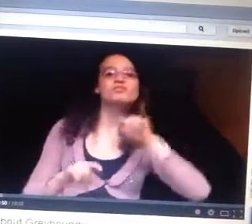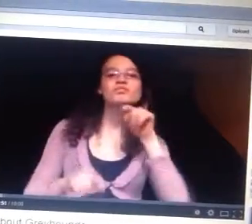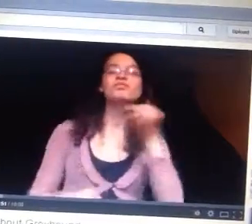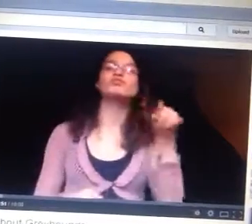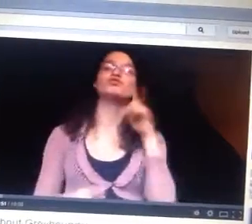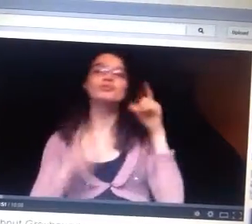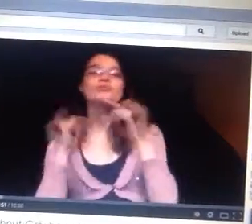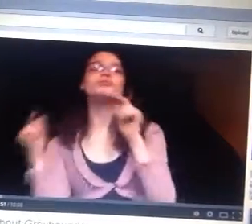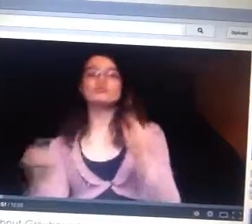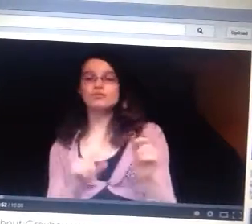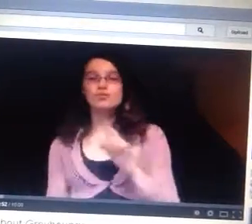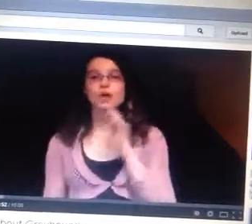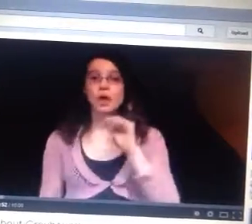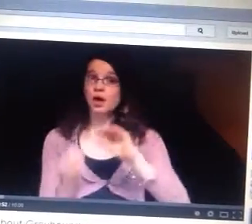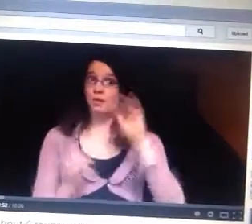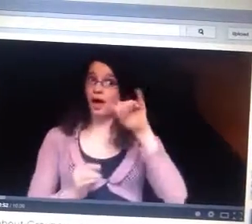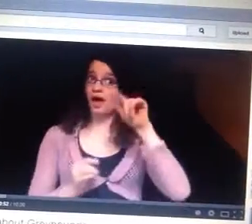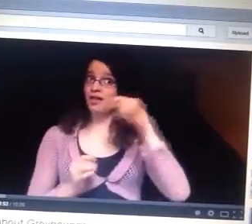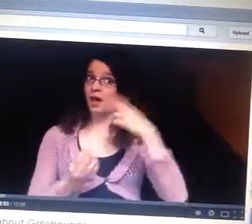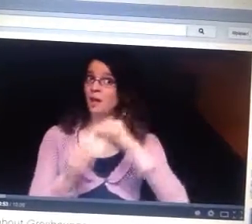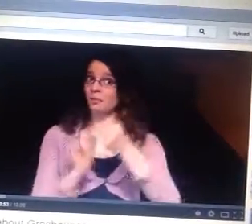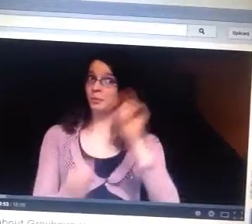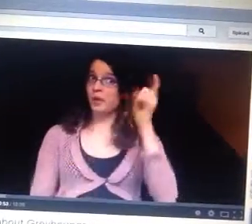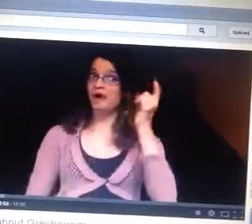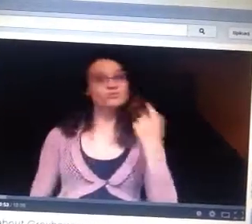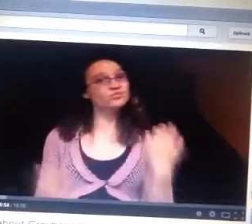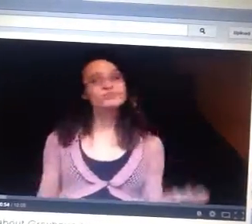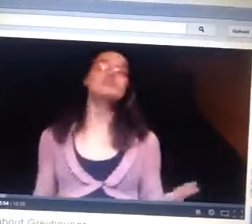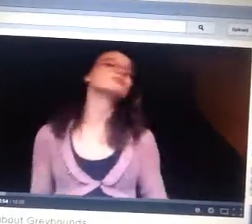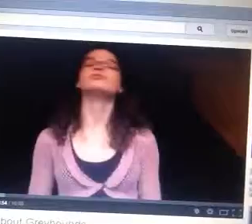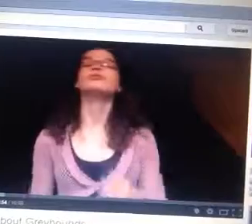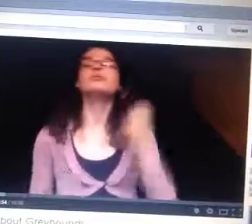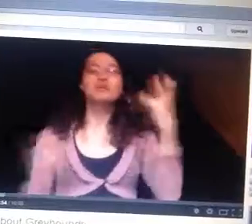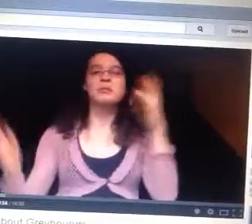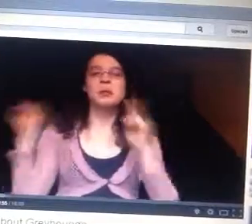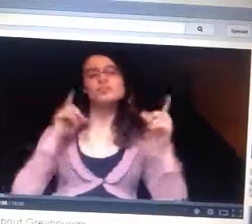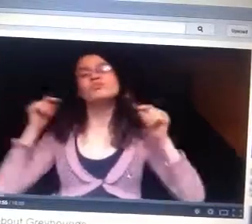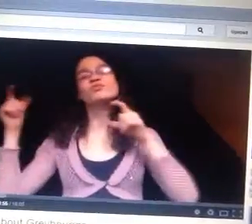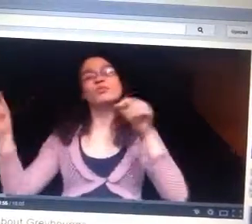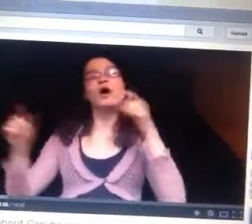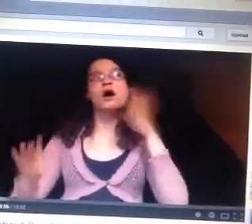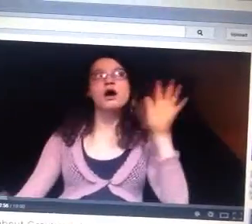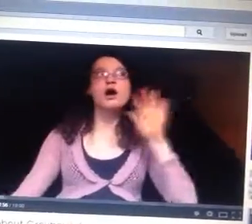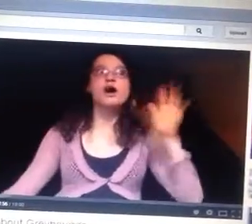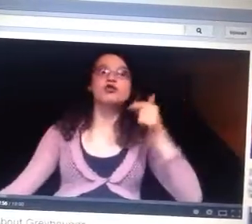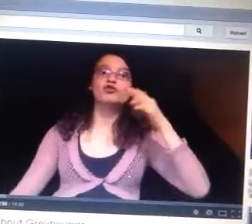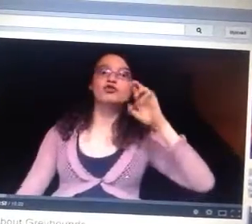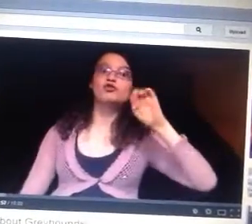There are different myths about Greyhound, and the first one is